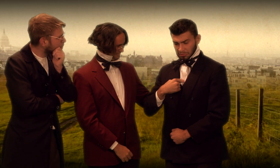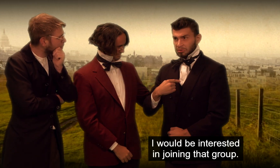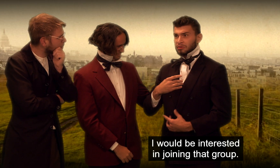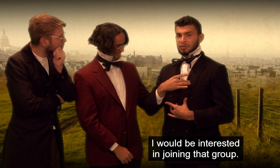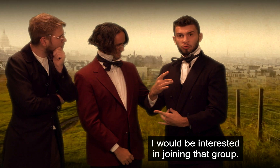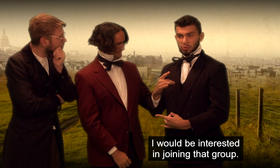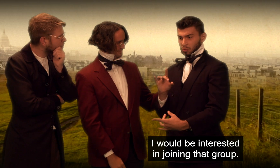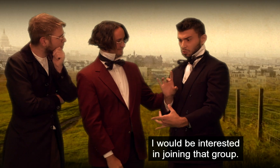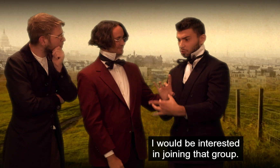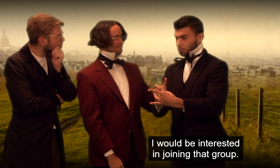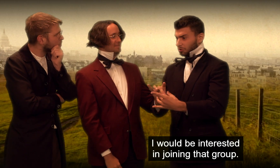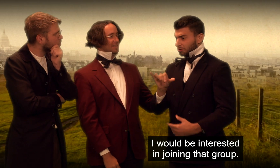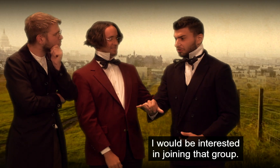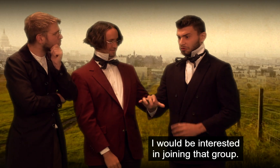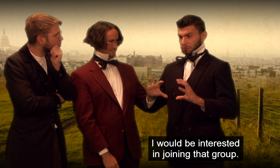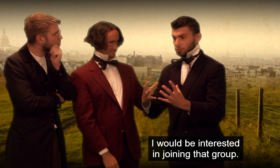I would be interested in joining that group.